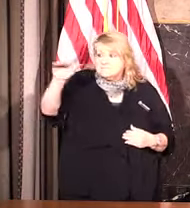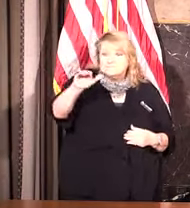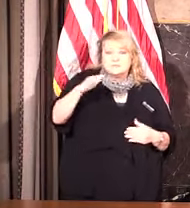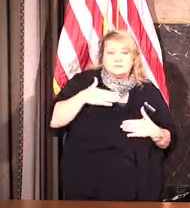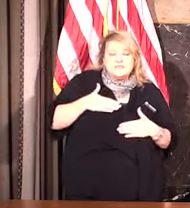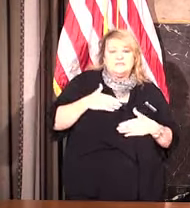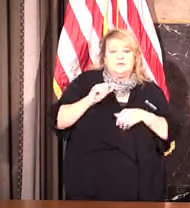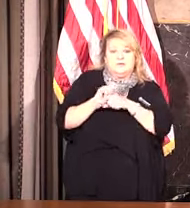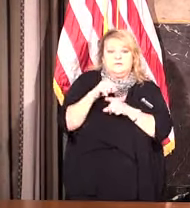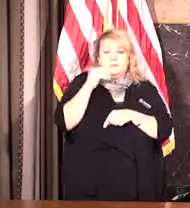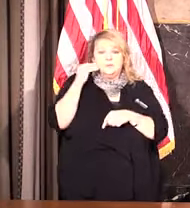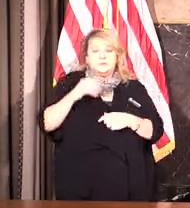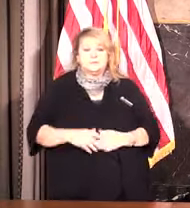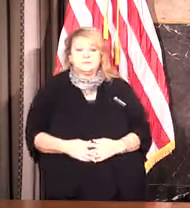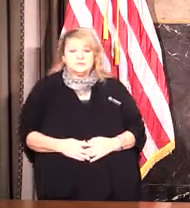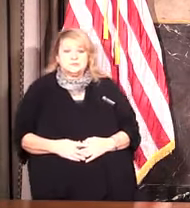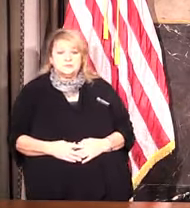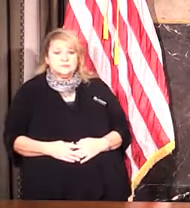Okay, at this point,